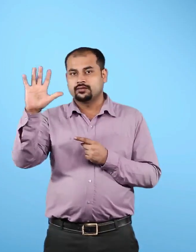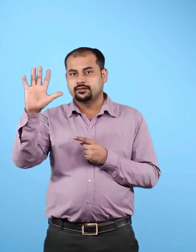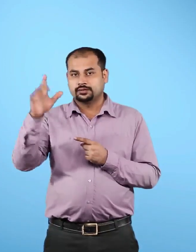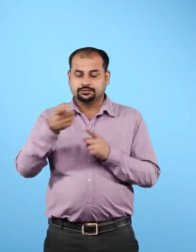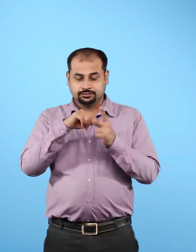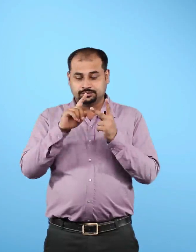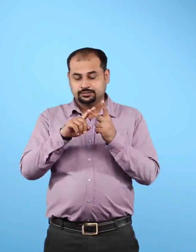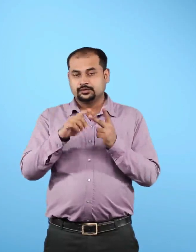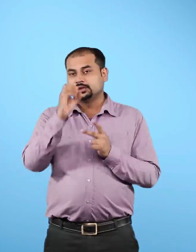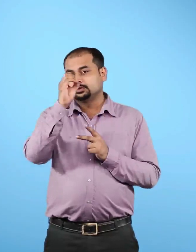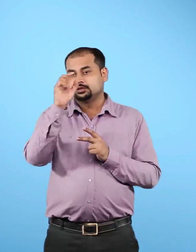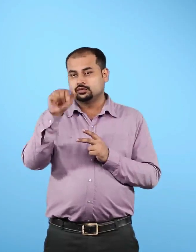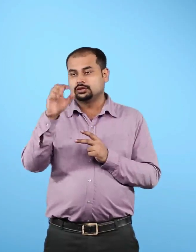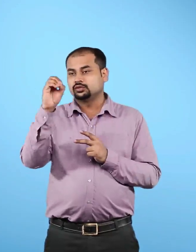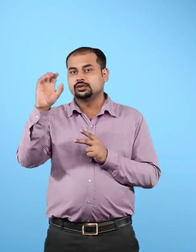0.05 of this square.